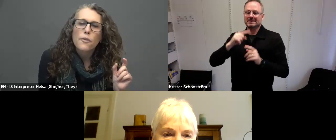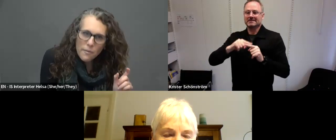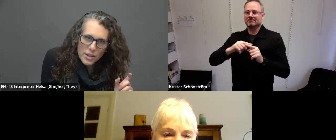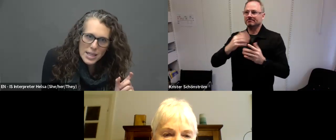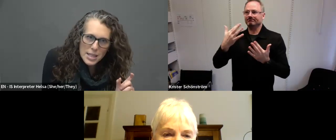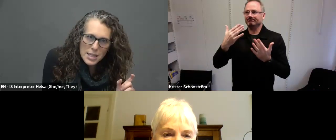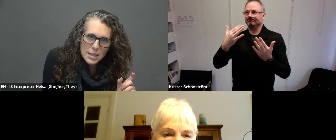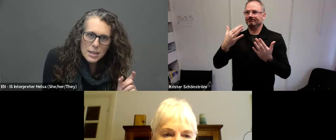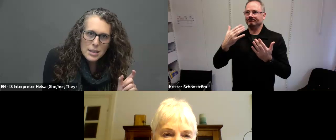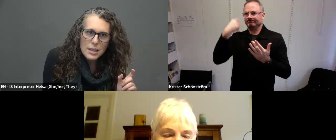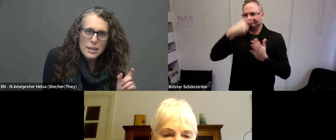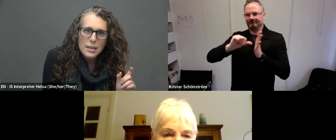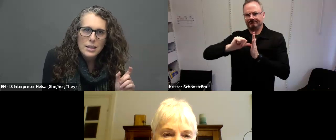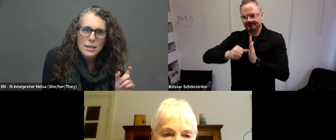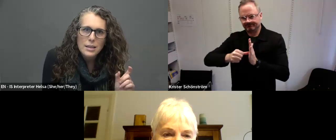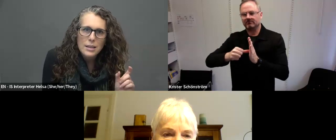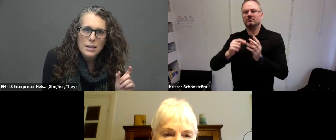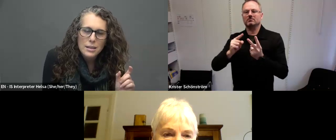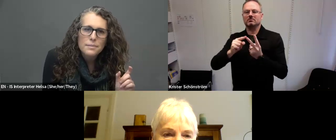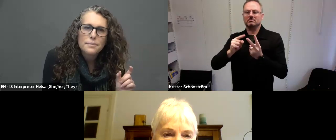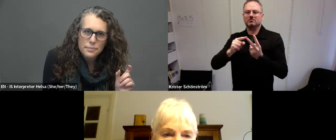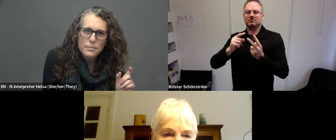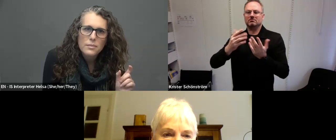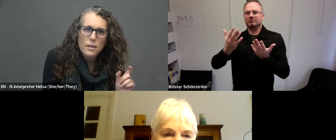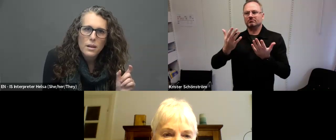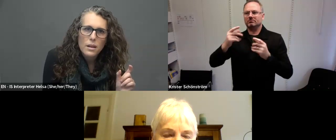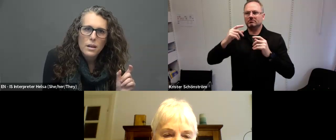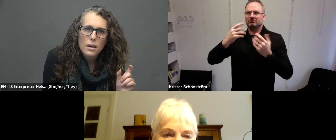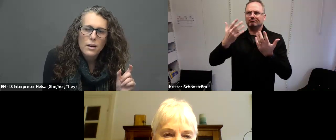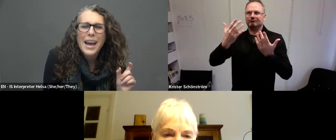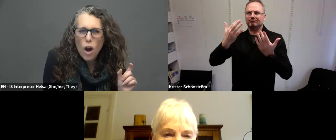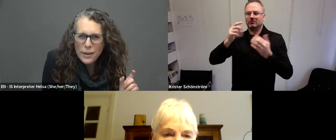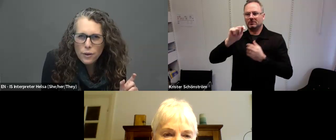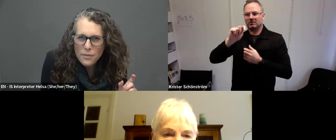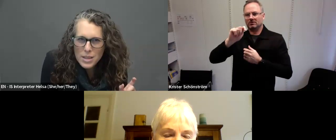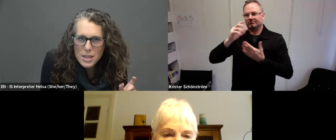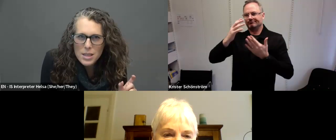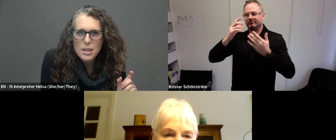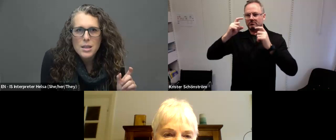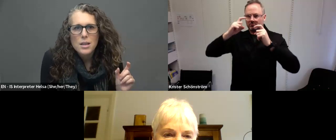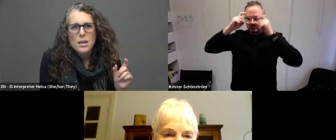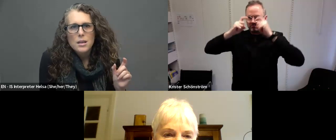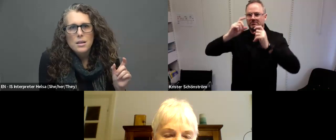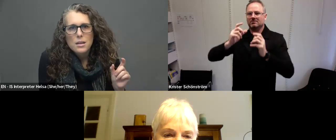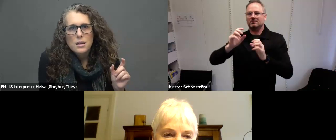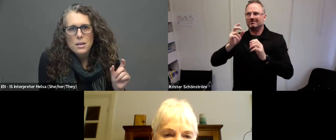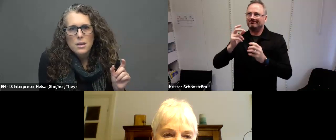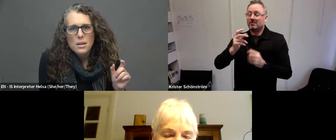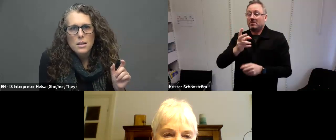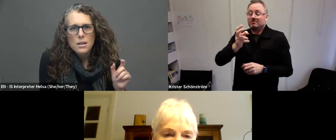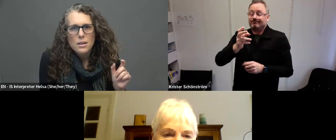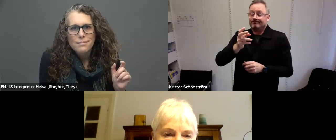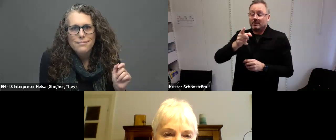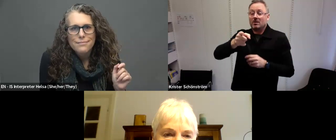Some for emphasis, or head nodding for emphasis.